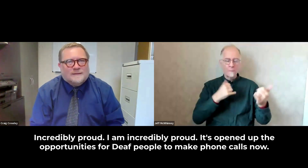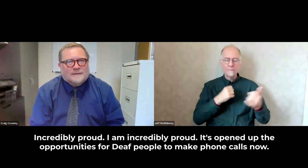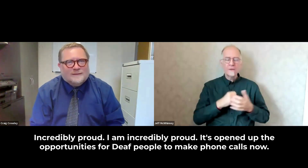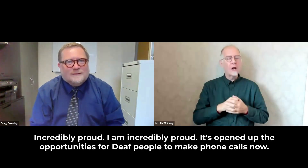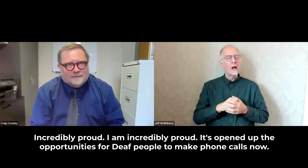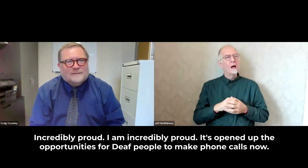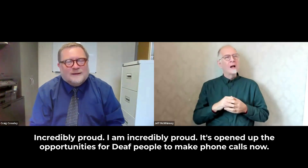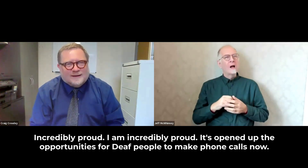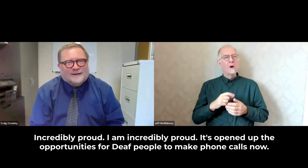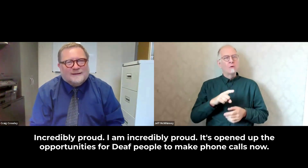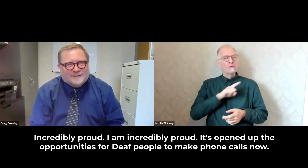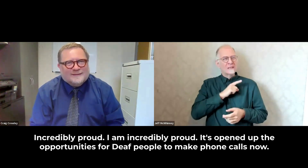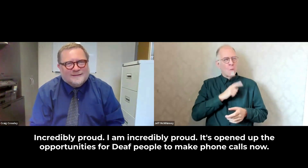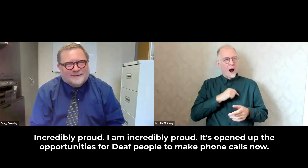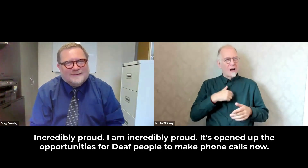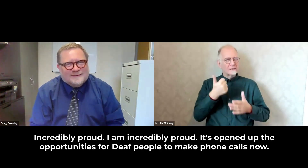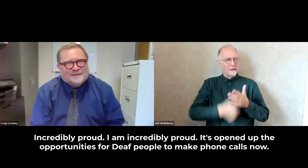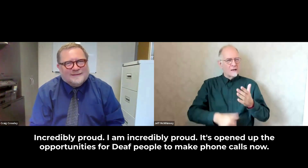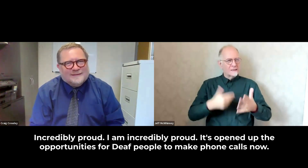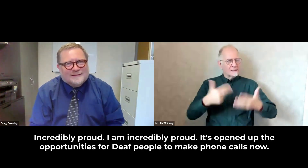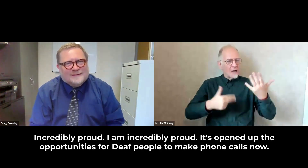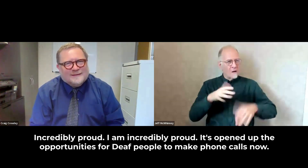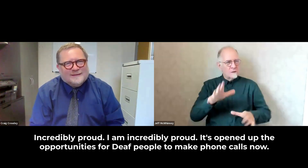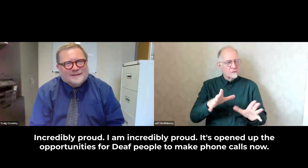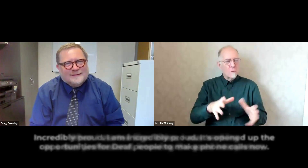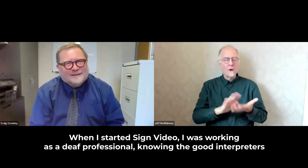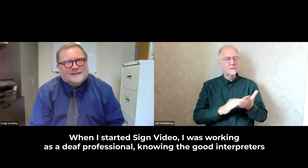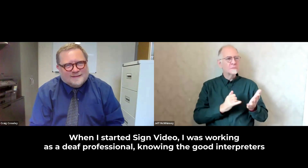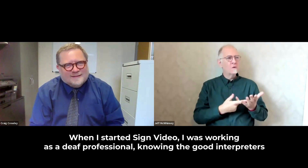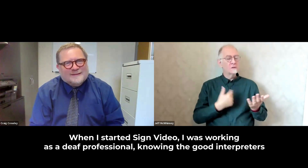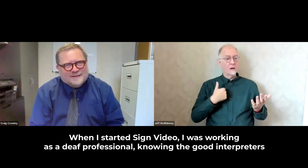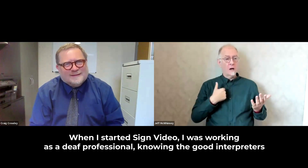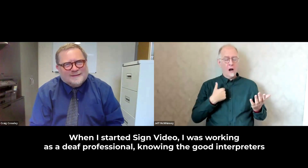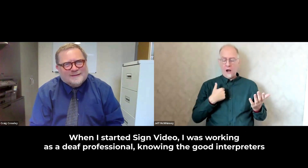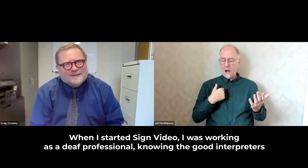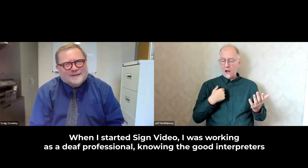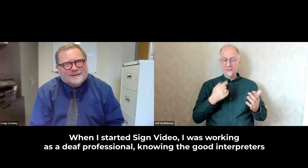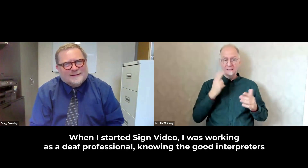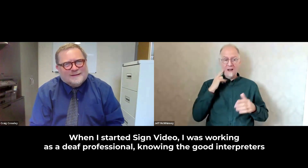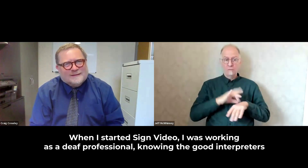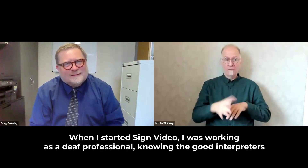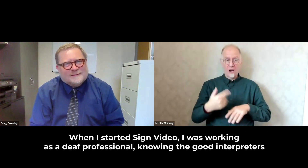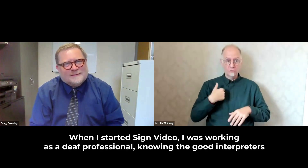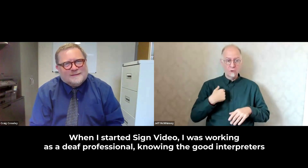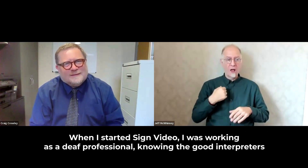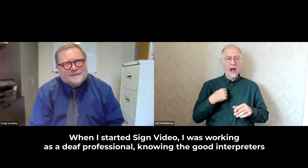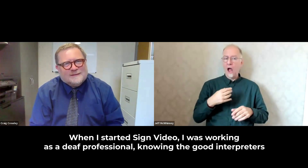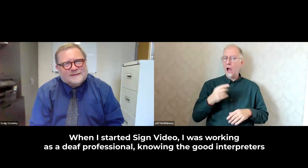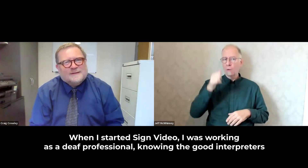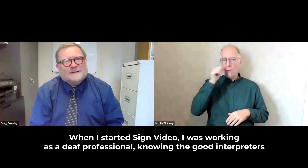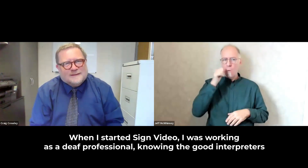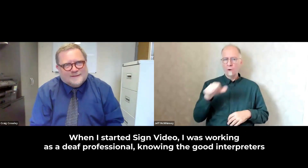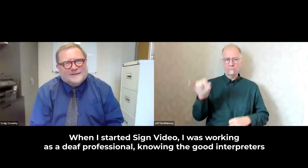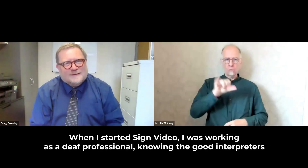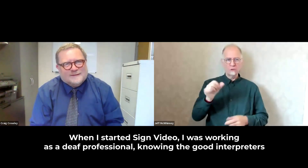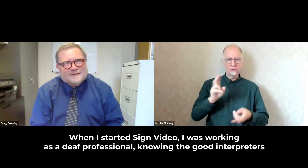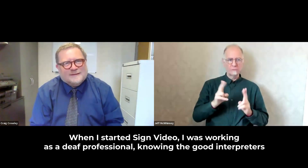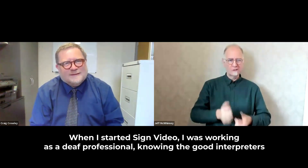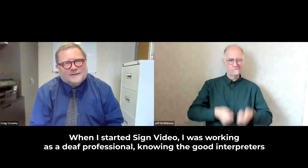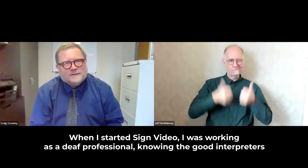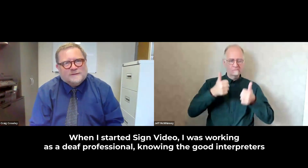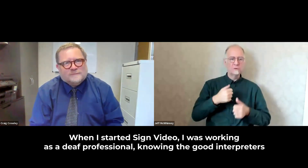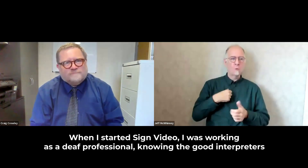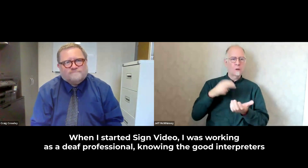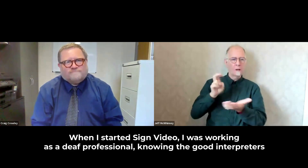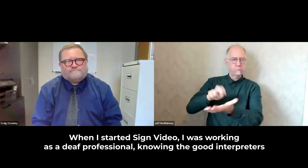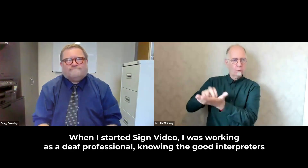proud. It's opened up the opportunities for deaf people to make phone calls. Now, when I started Sign Video, I was working